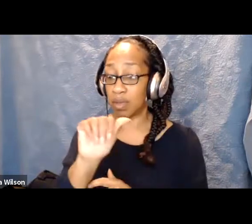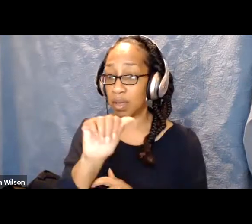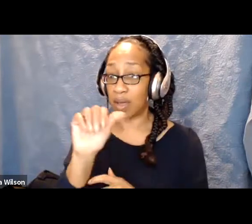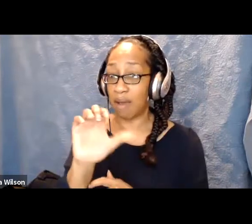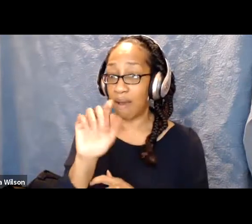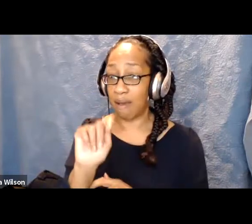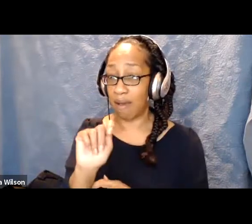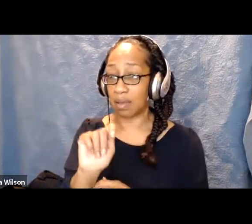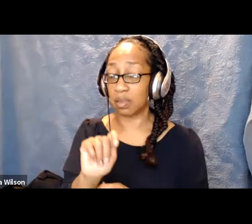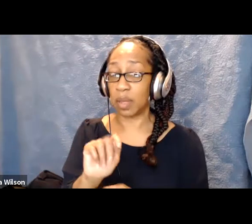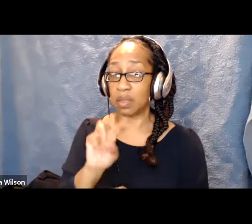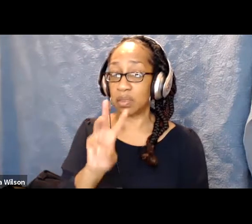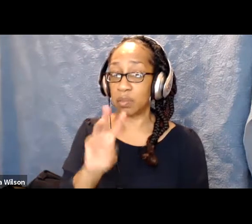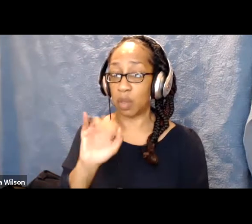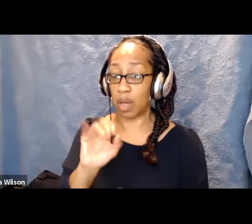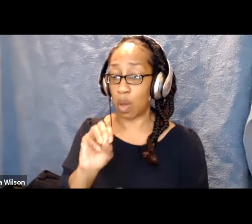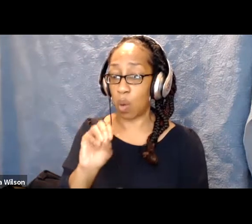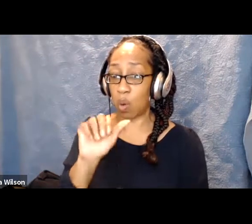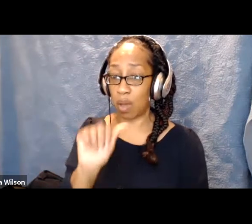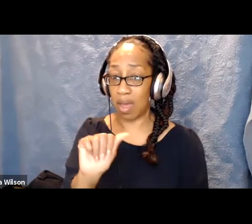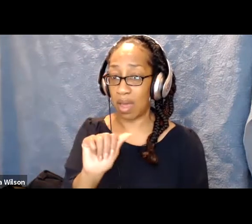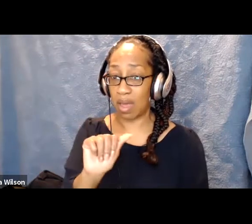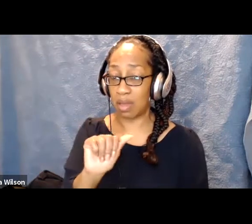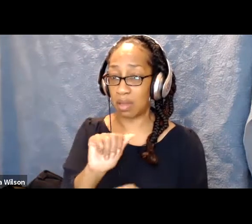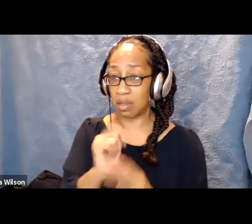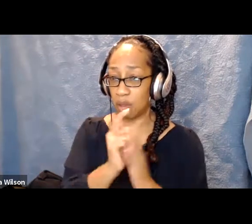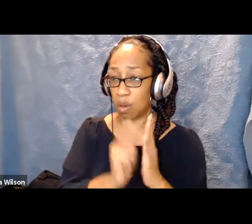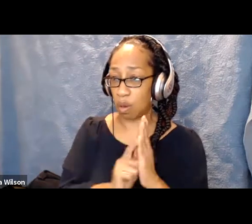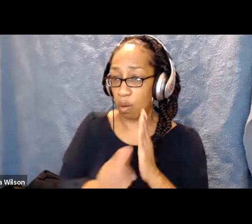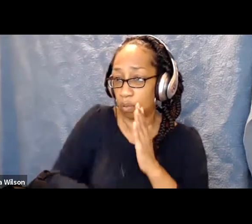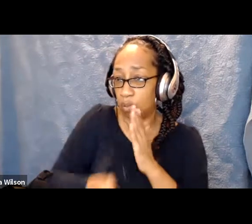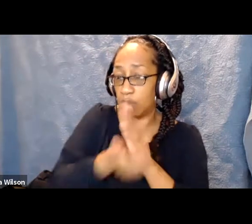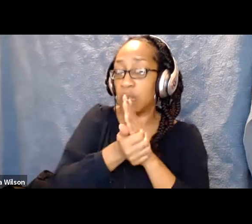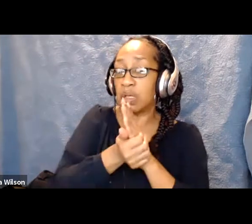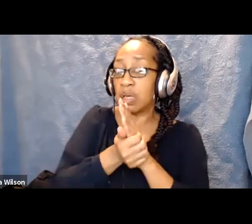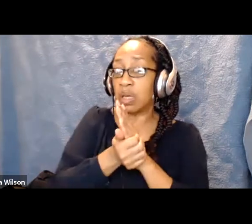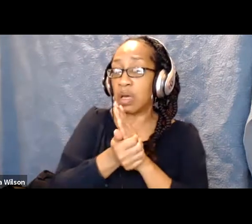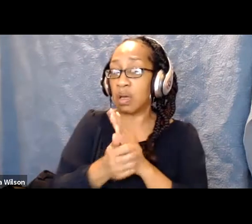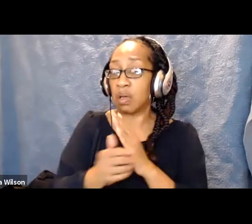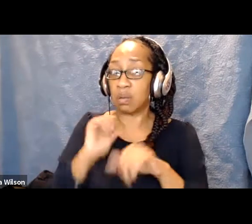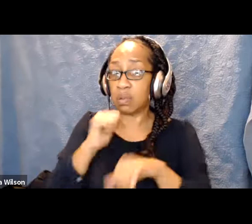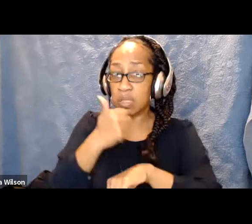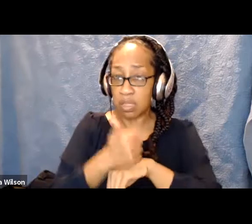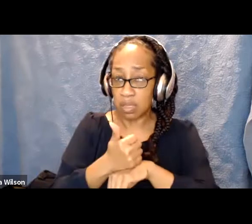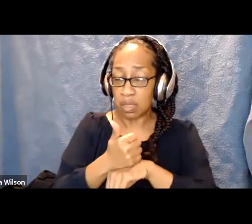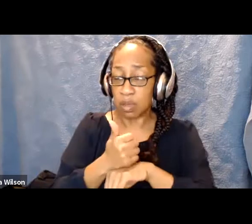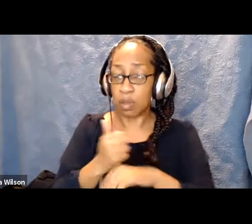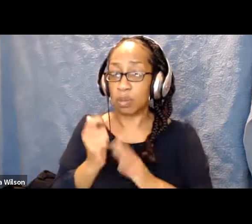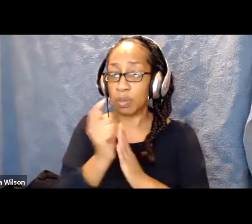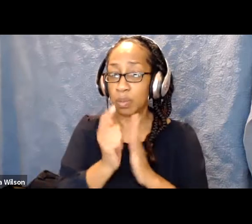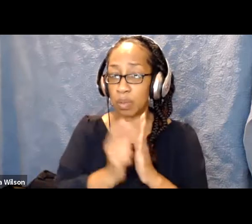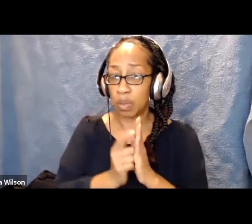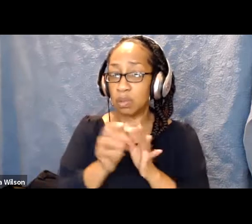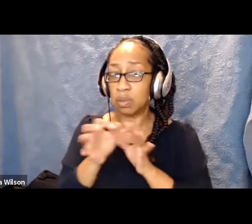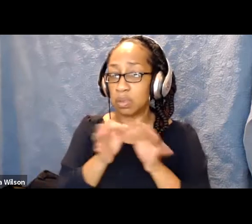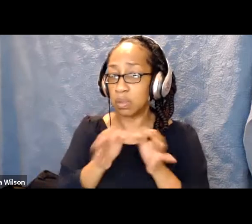WIOA created a statutory definition of competitive integrated employment, the details